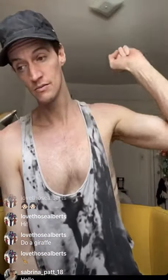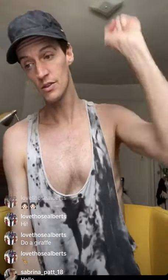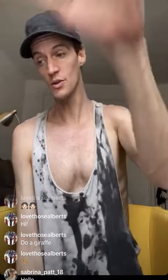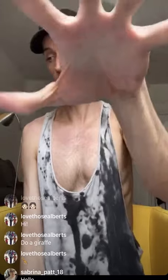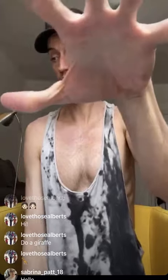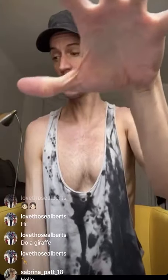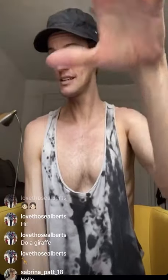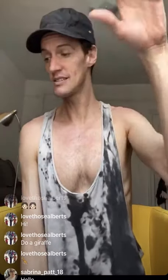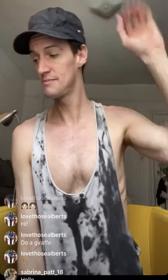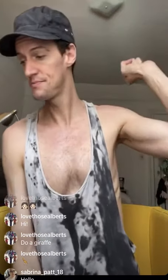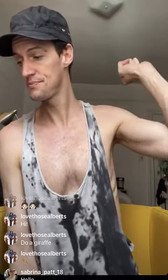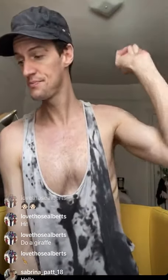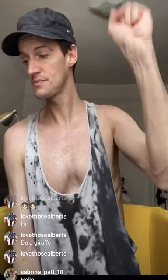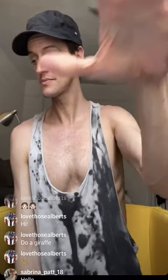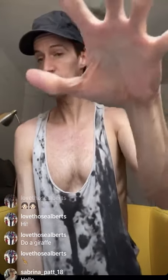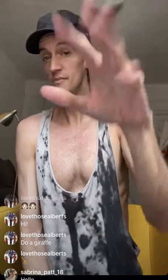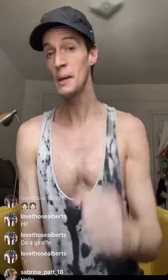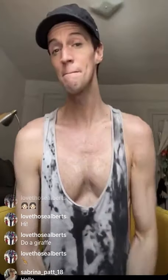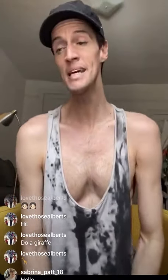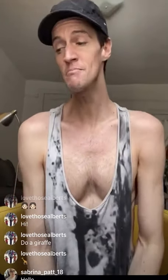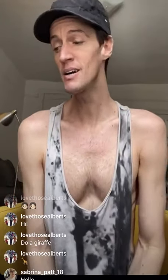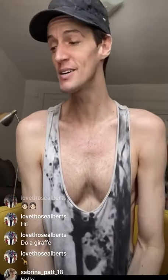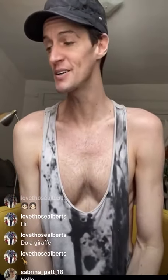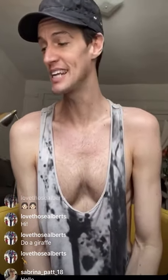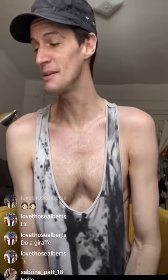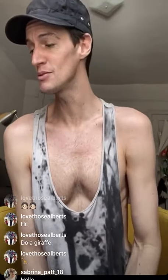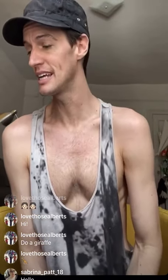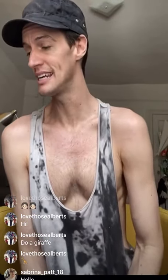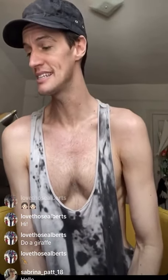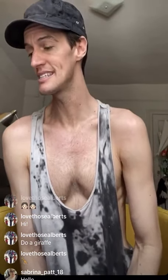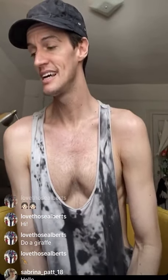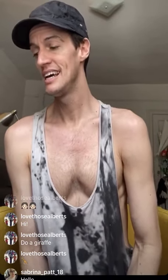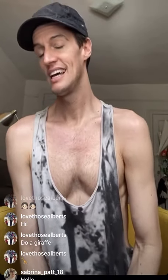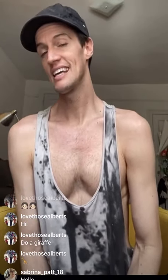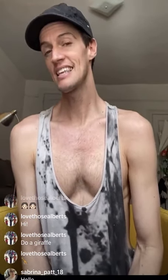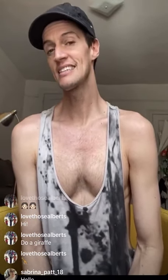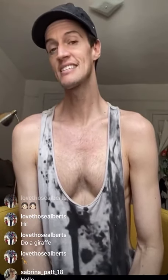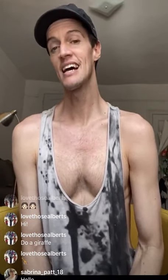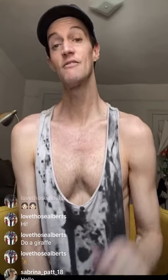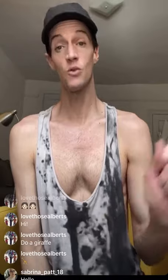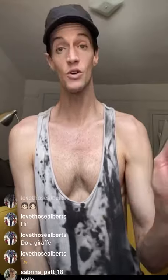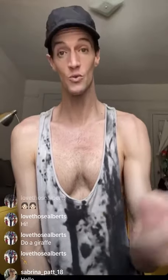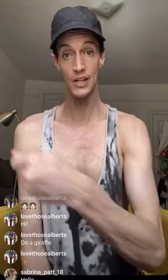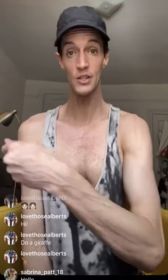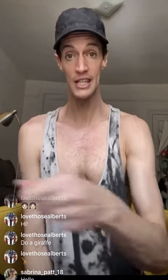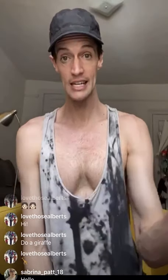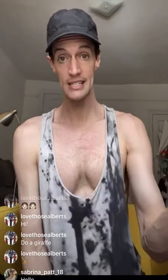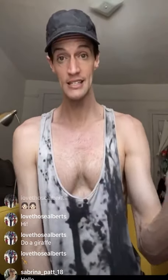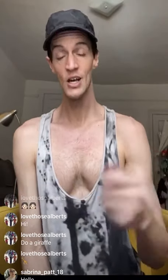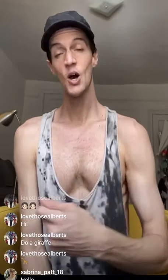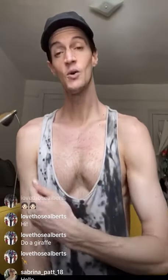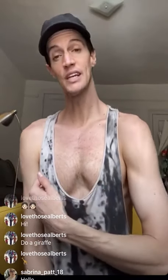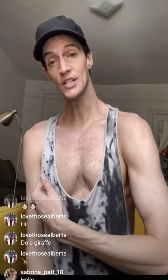Throw or toss. Ping pong or table tennis is like the sign for regular tennis, only it's only